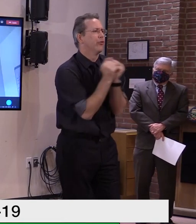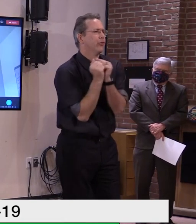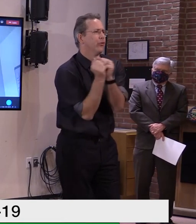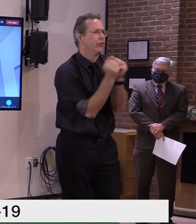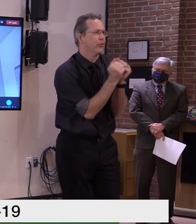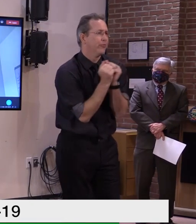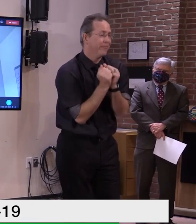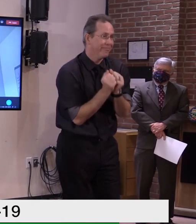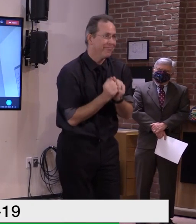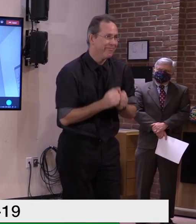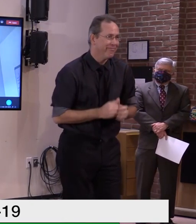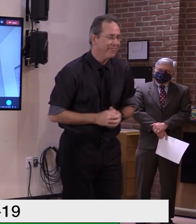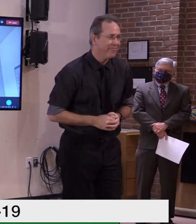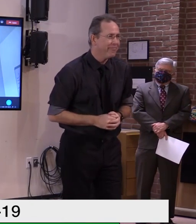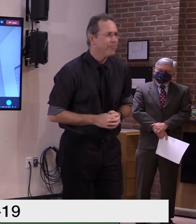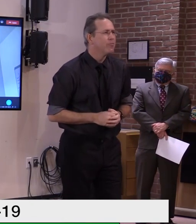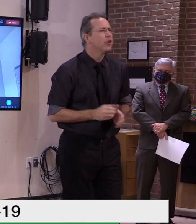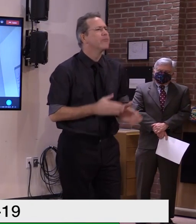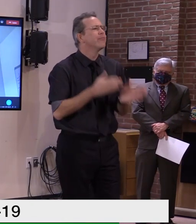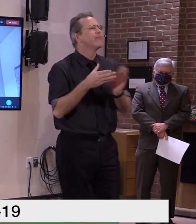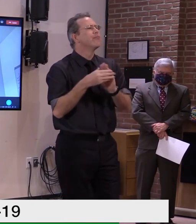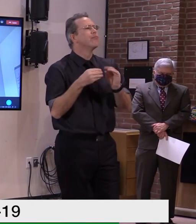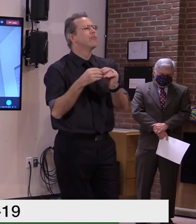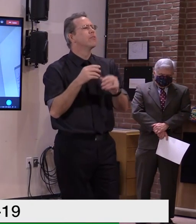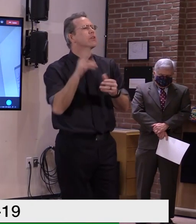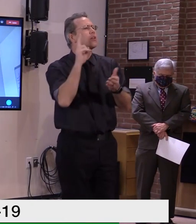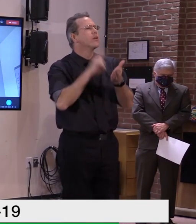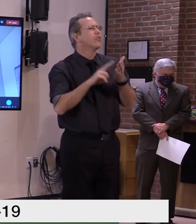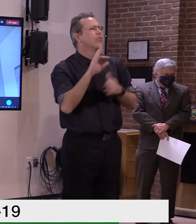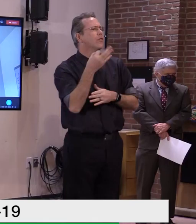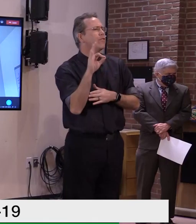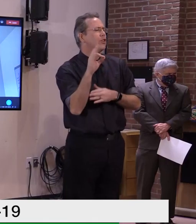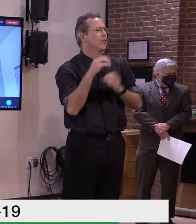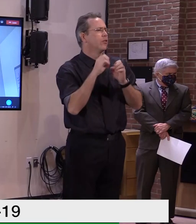now turn it over to Secretary French.